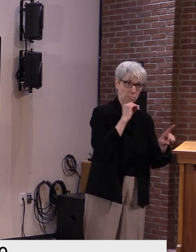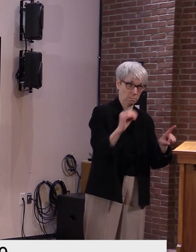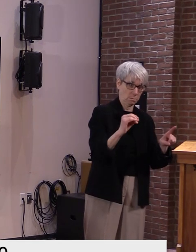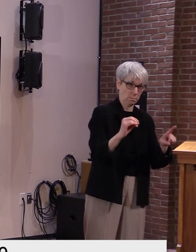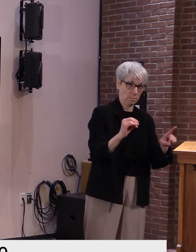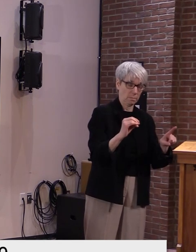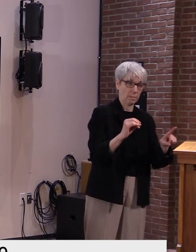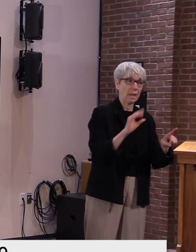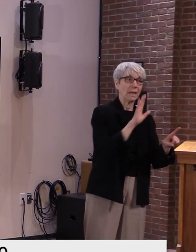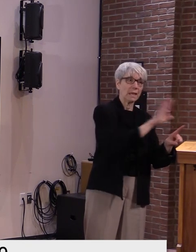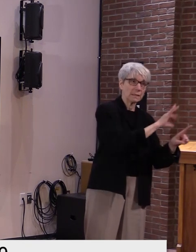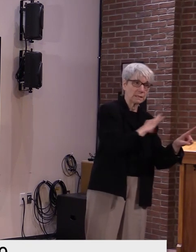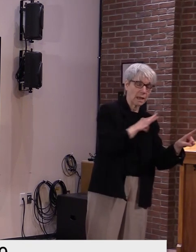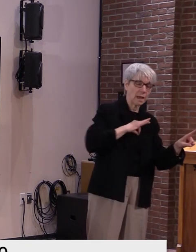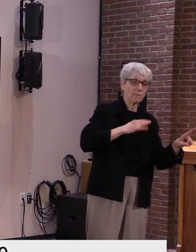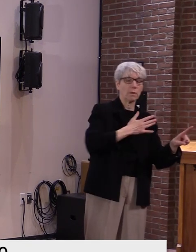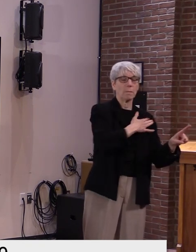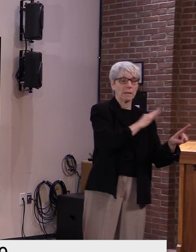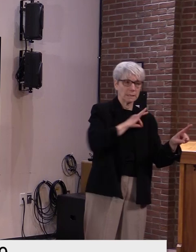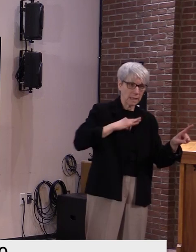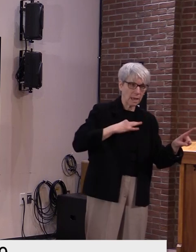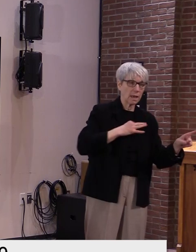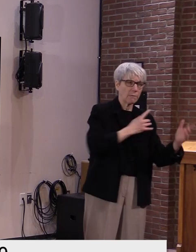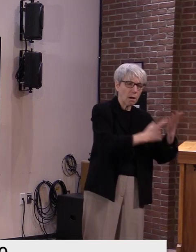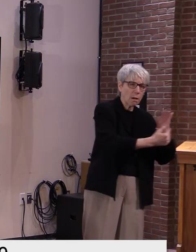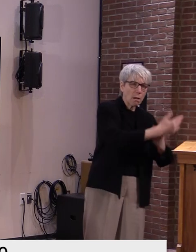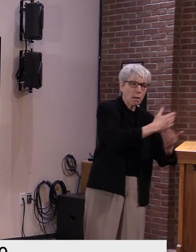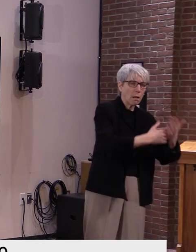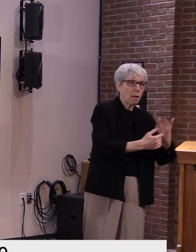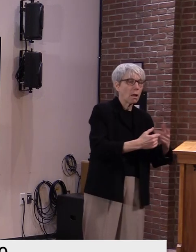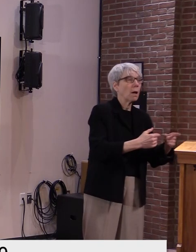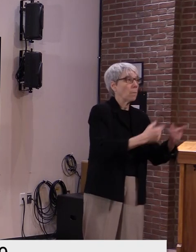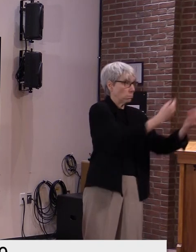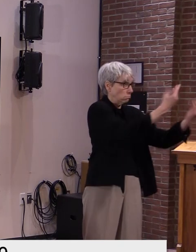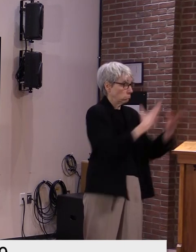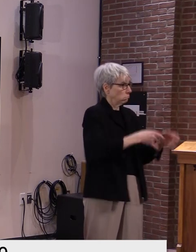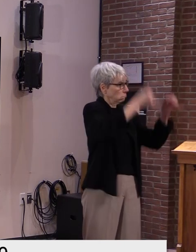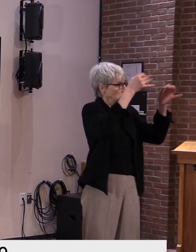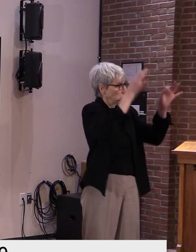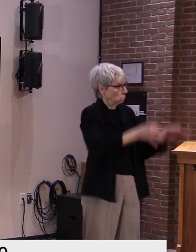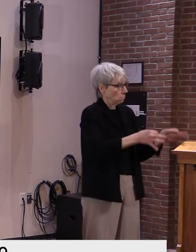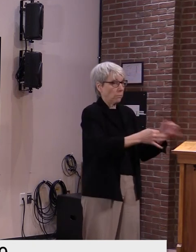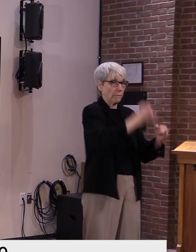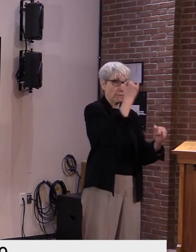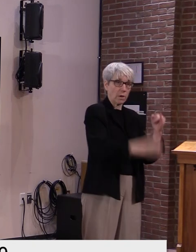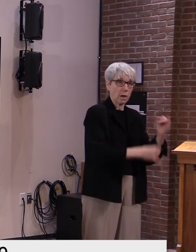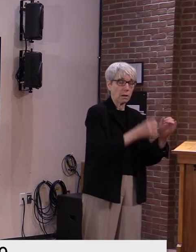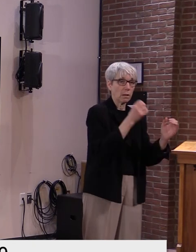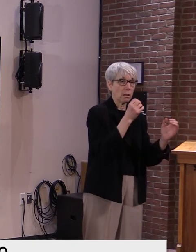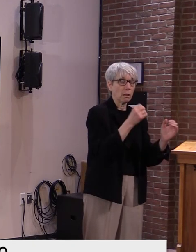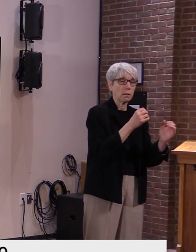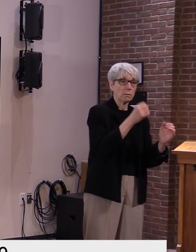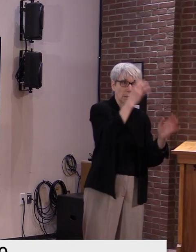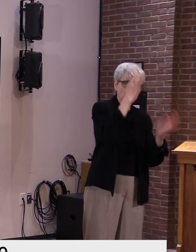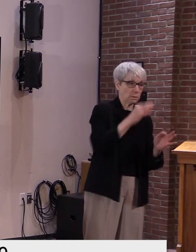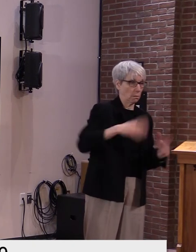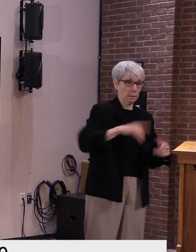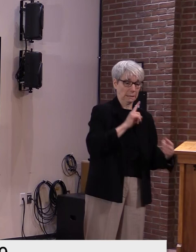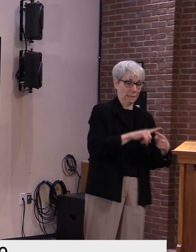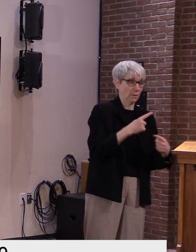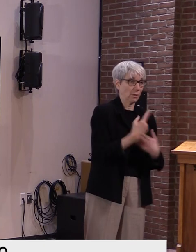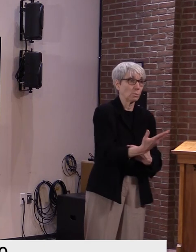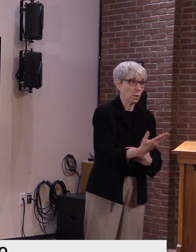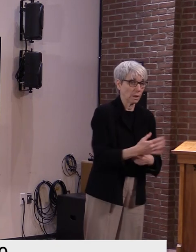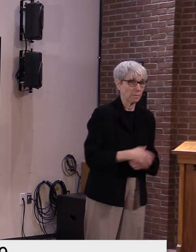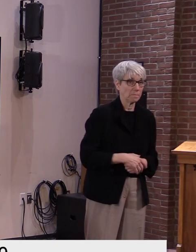contact for a number of weeks, but no opinion has been communicated until this morning. Of note, the opinion that we